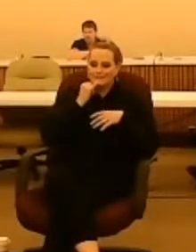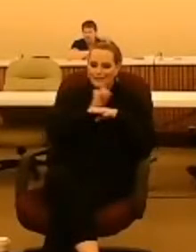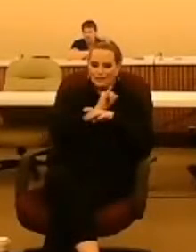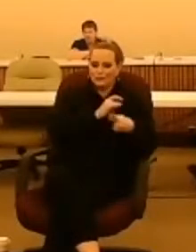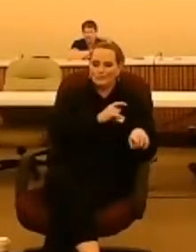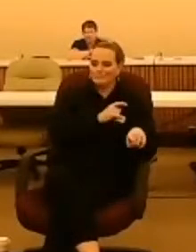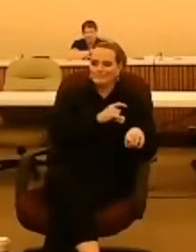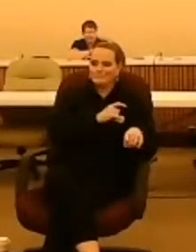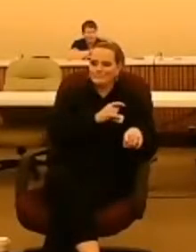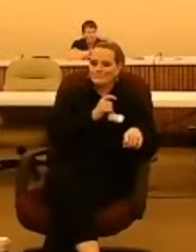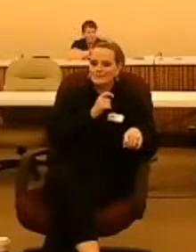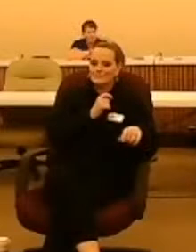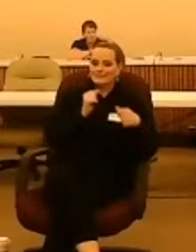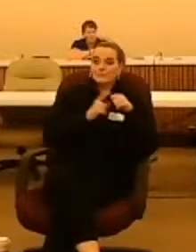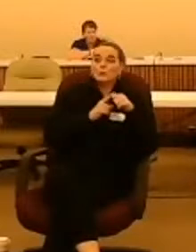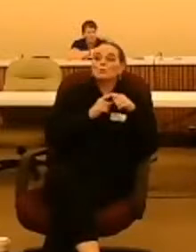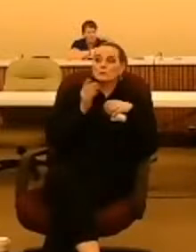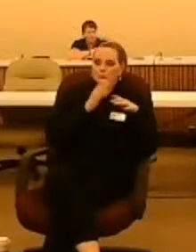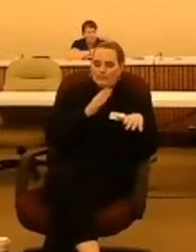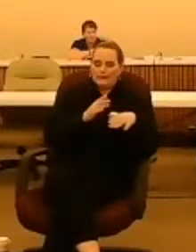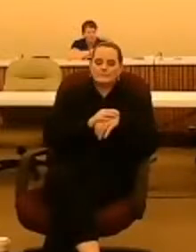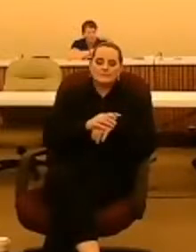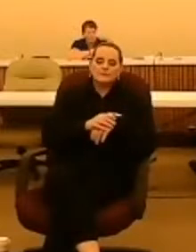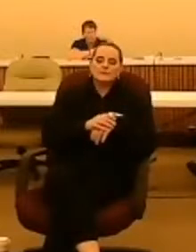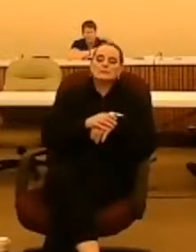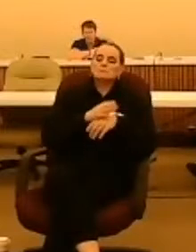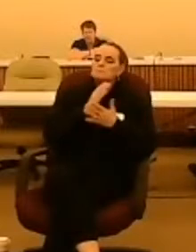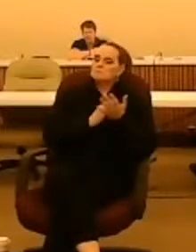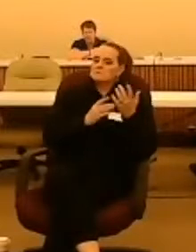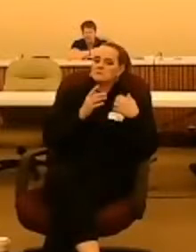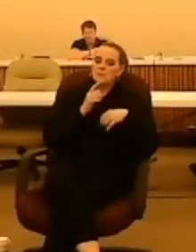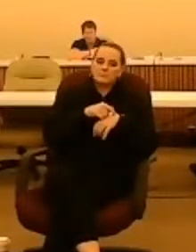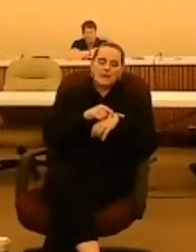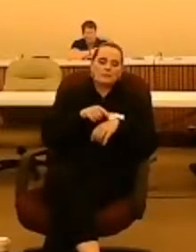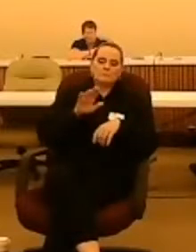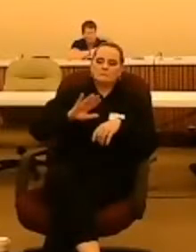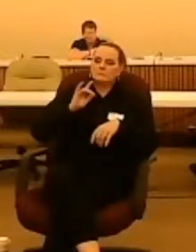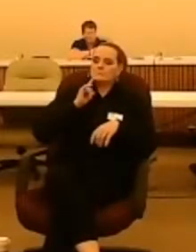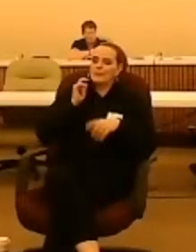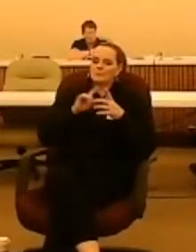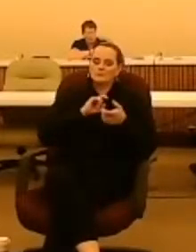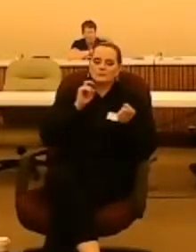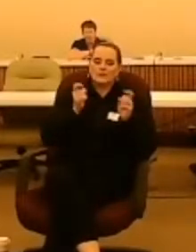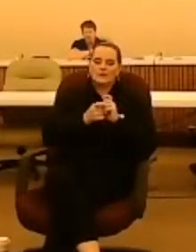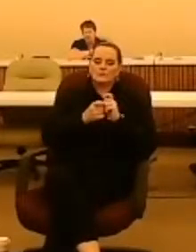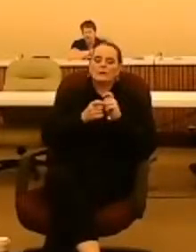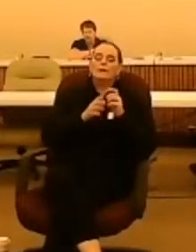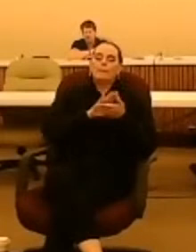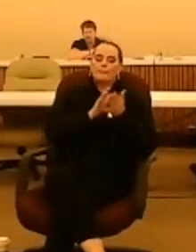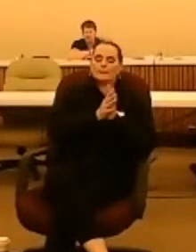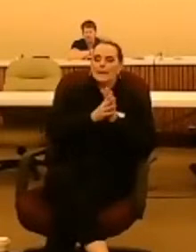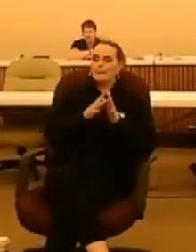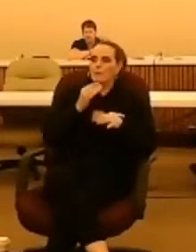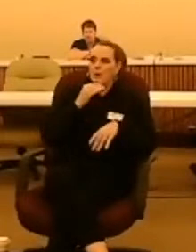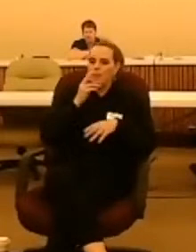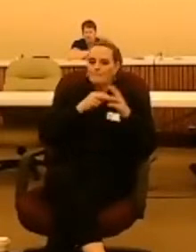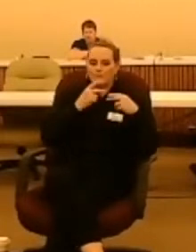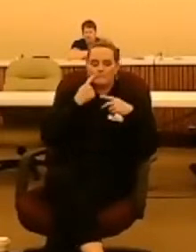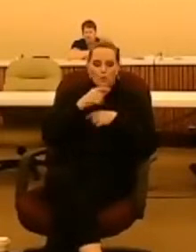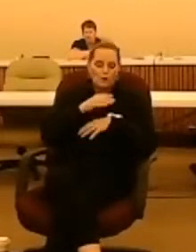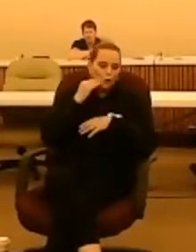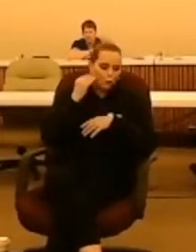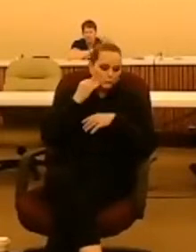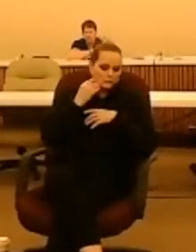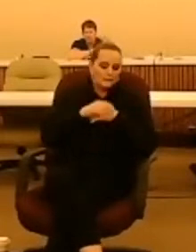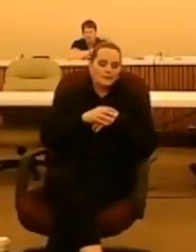in the original plans. At some point that was changed. They were allowed to go to homes. So all those additional single family, they were all